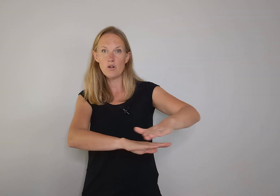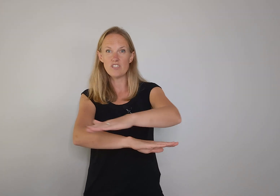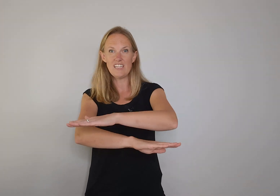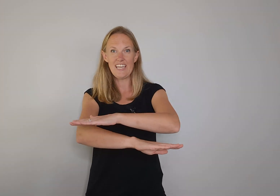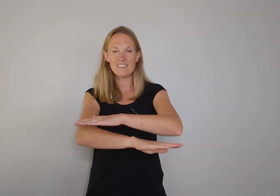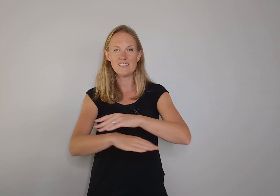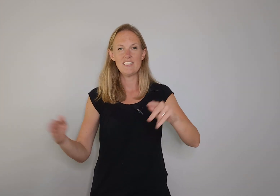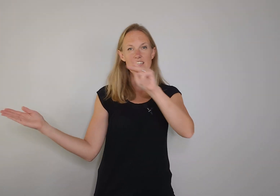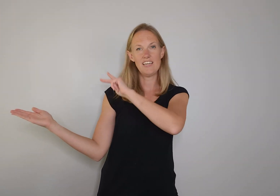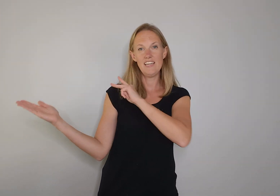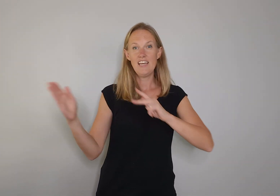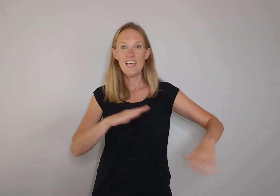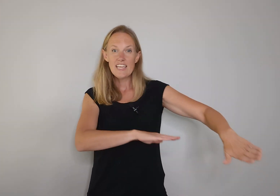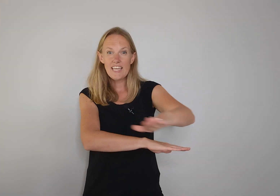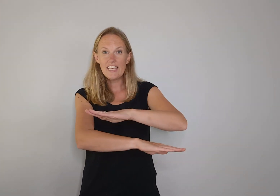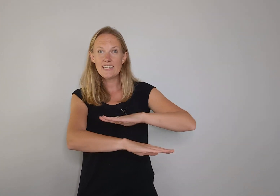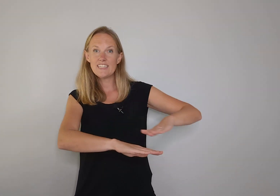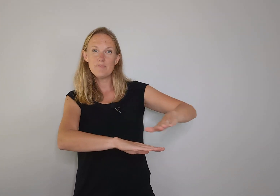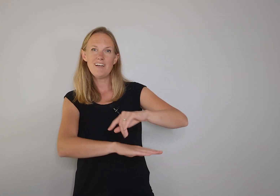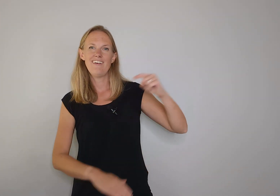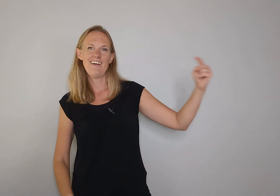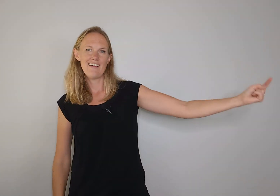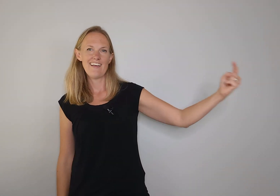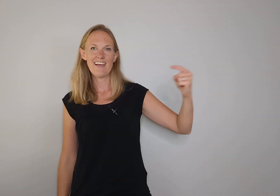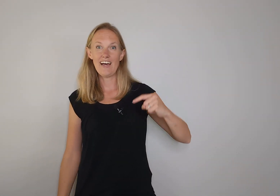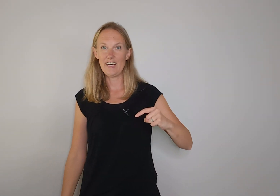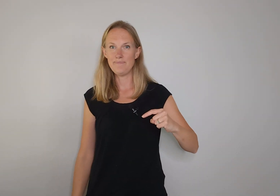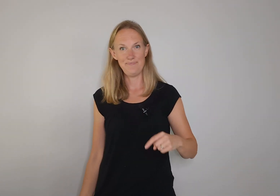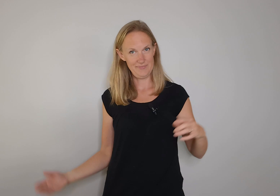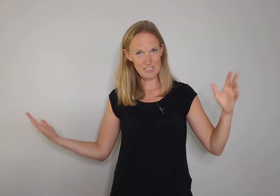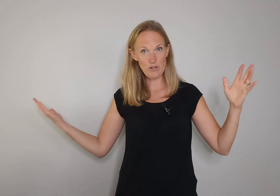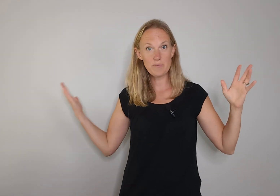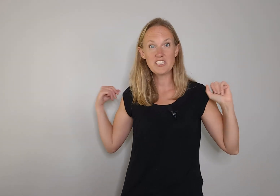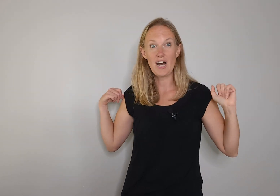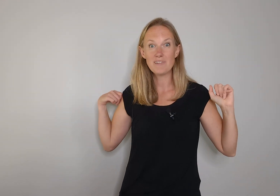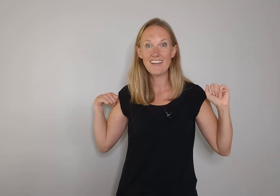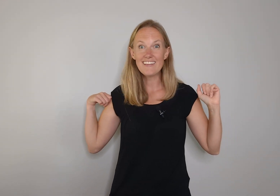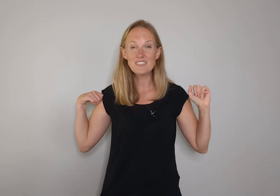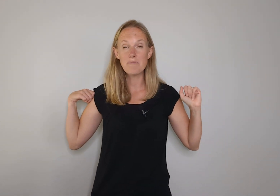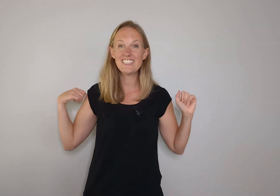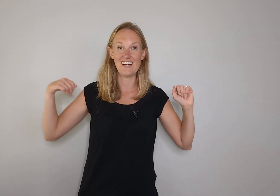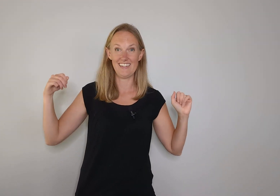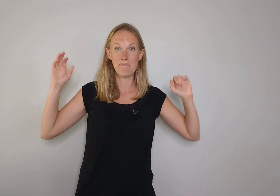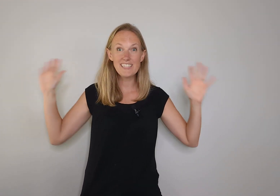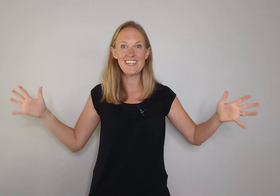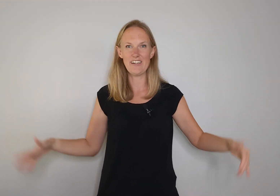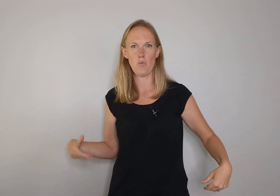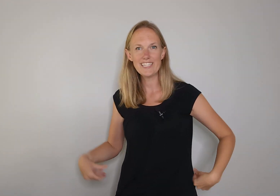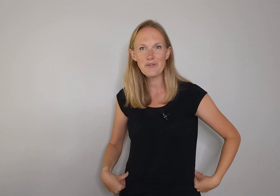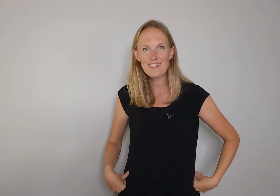over a land. Okay? Kingdom come. Let's go from the top. Okay, that was a big chunk, big chunk. We can do hard